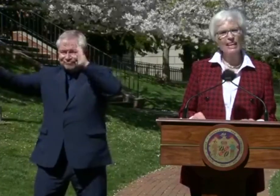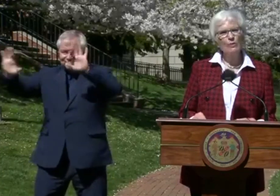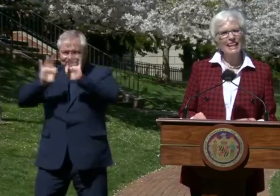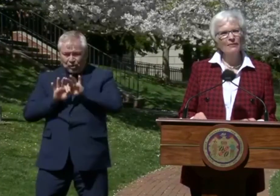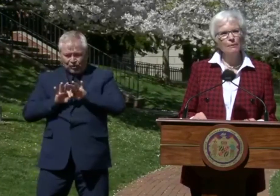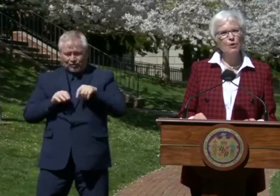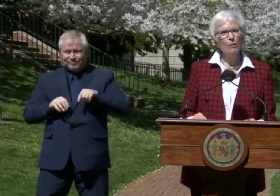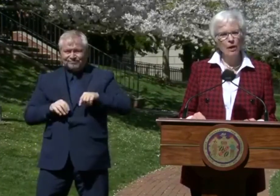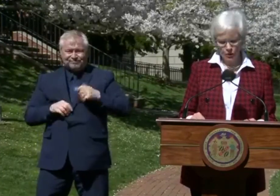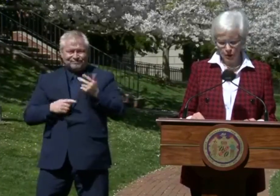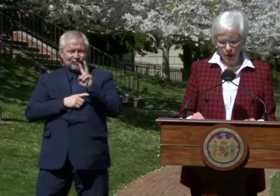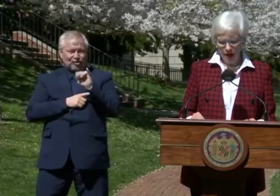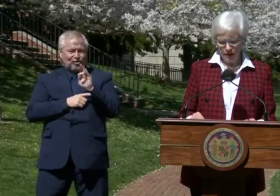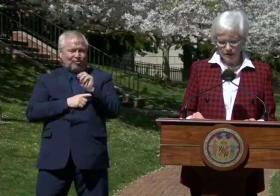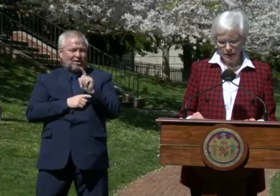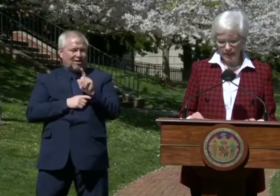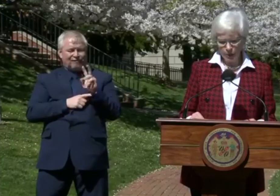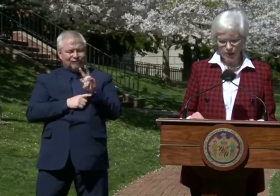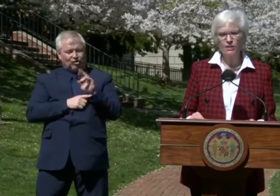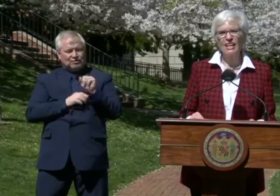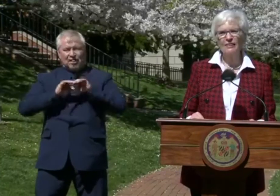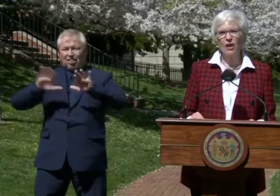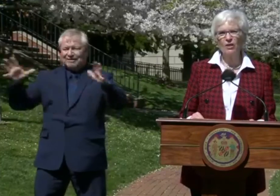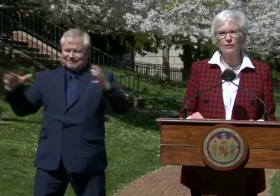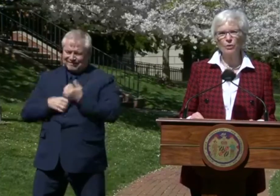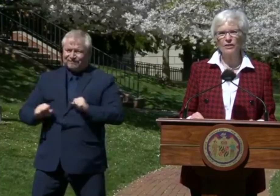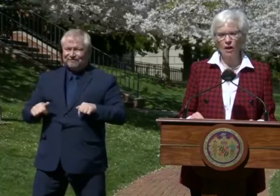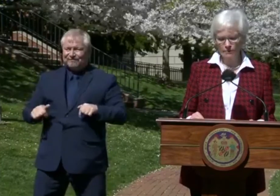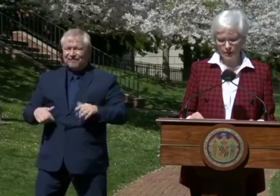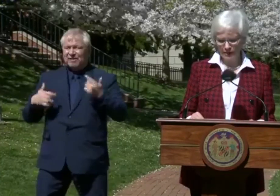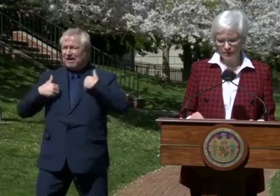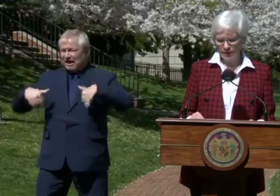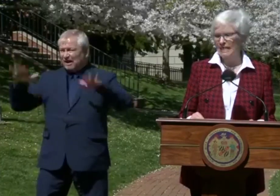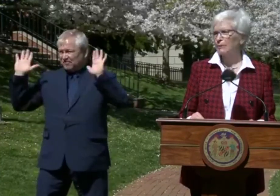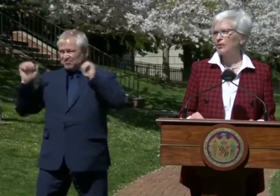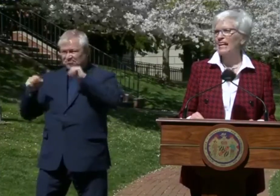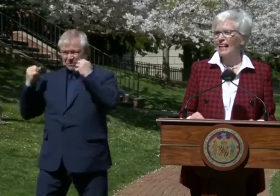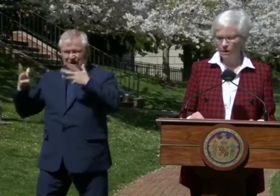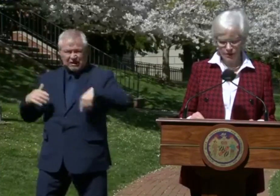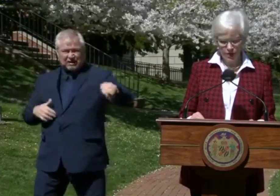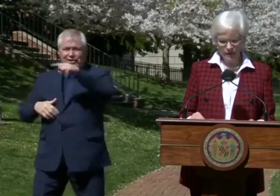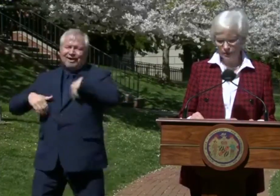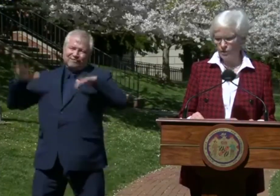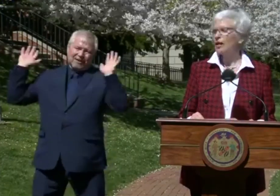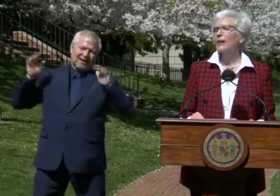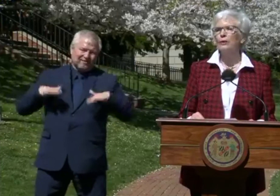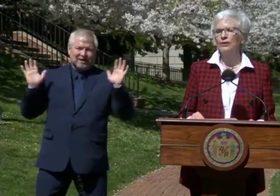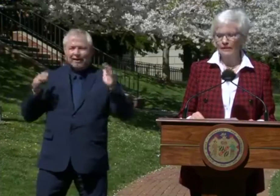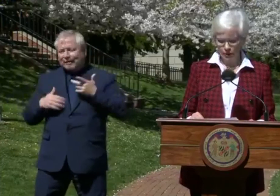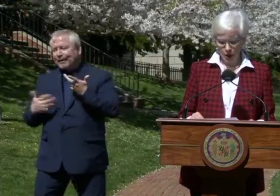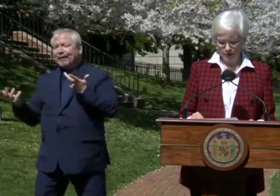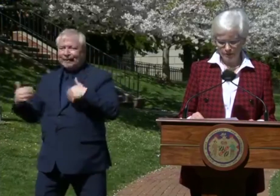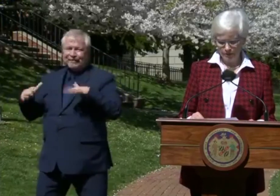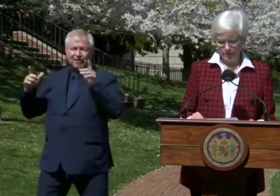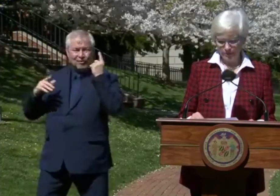will say we gave up so much for a while in order to save our loved ones, our friends, neighbors, and countless others that we will